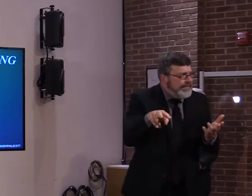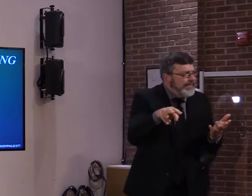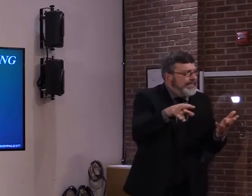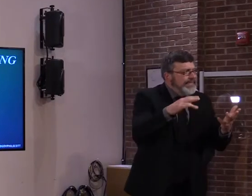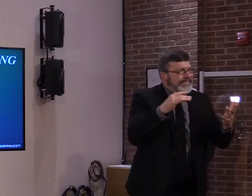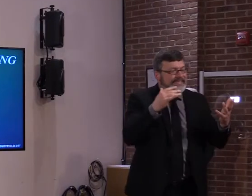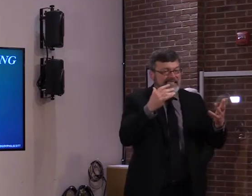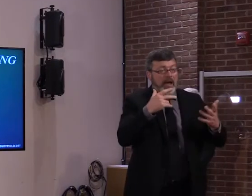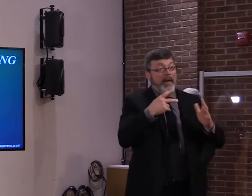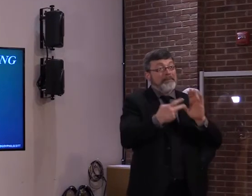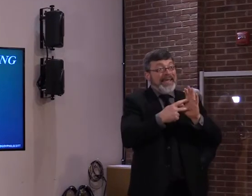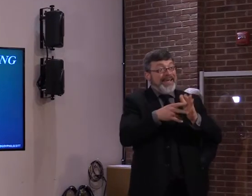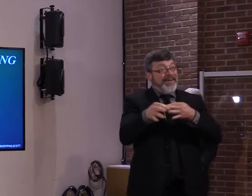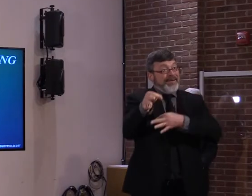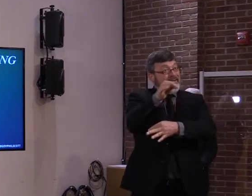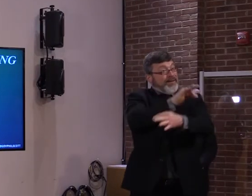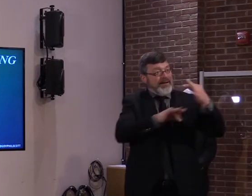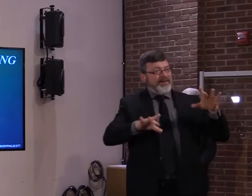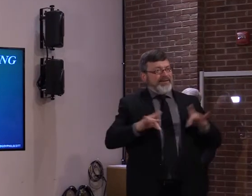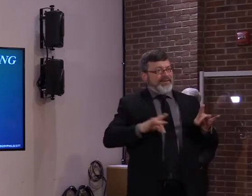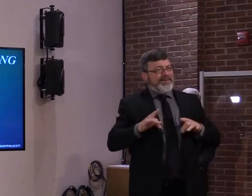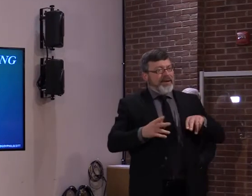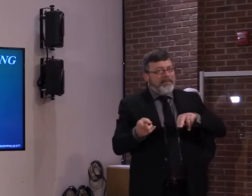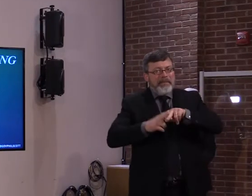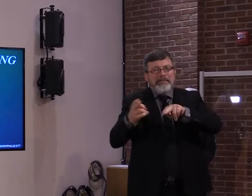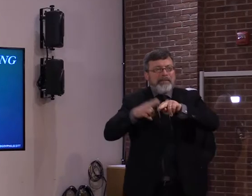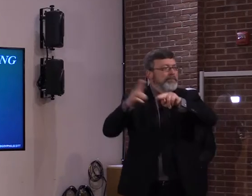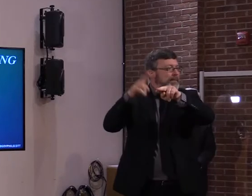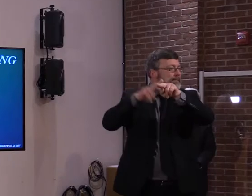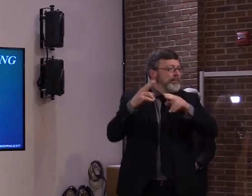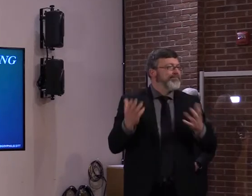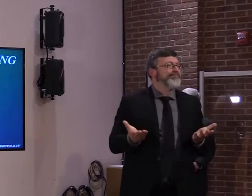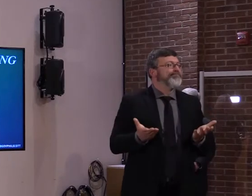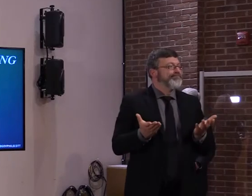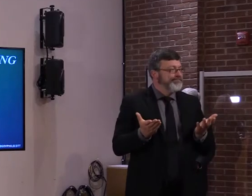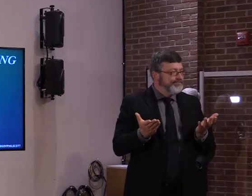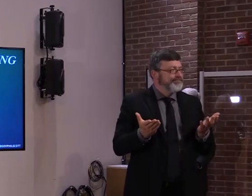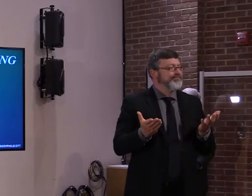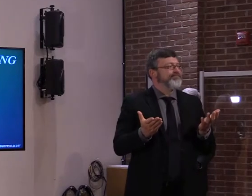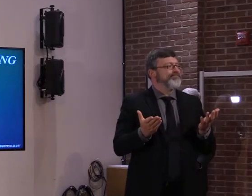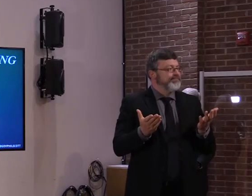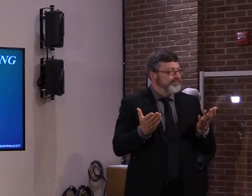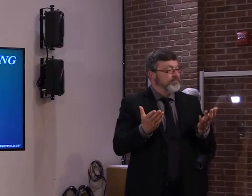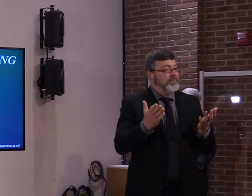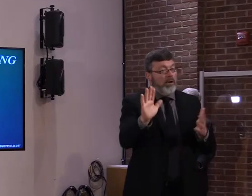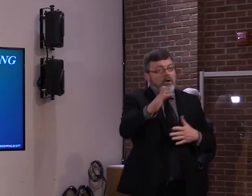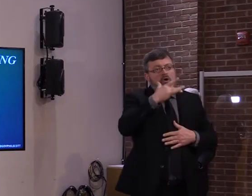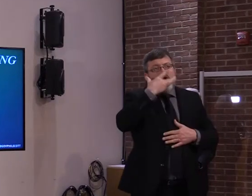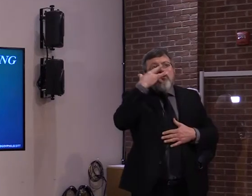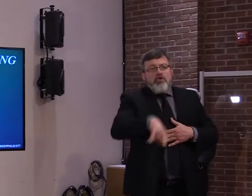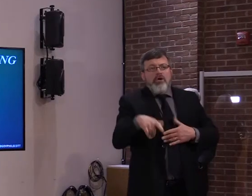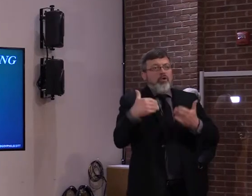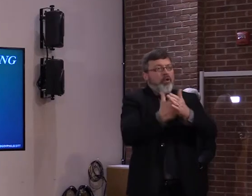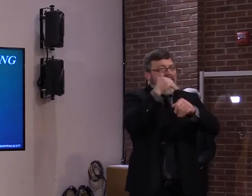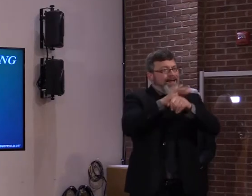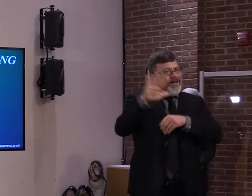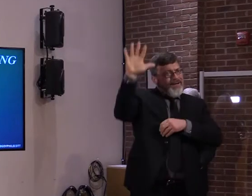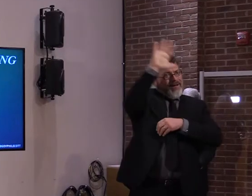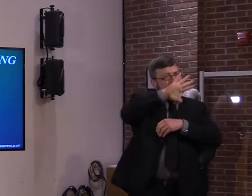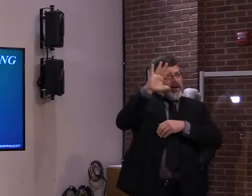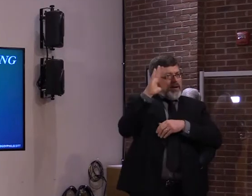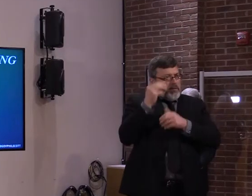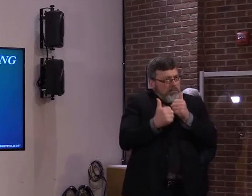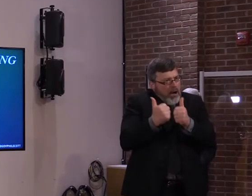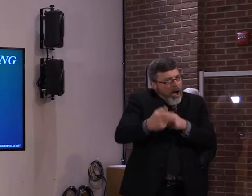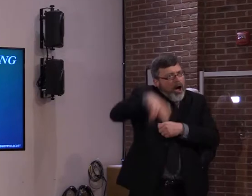Fortunately, the Northeast is not one of those locations. Again, the variant is showing